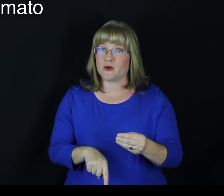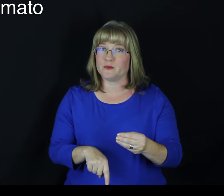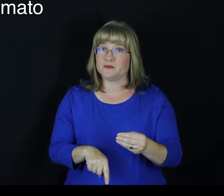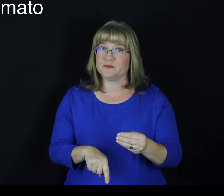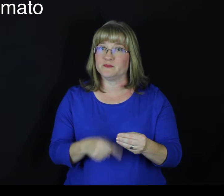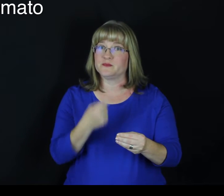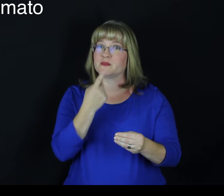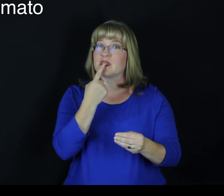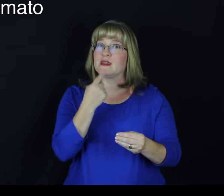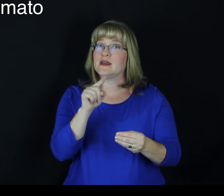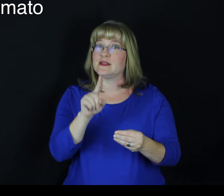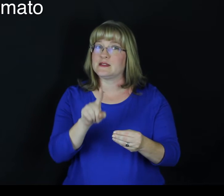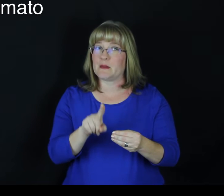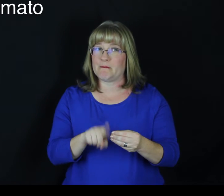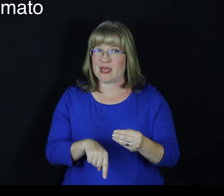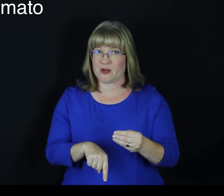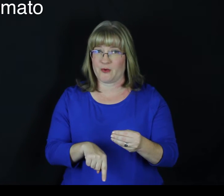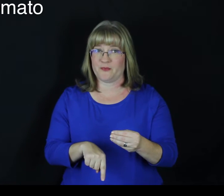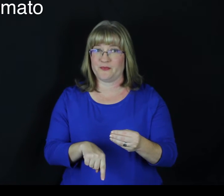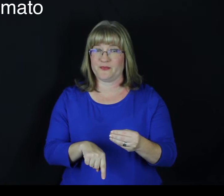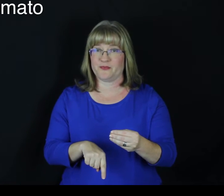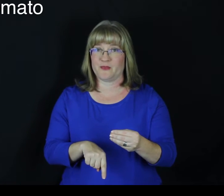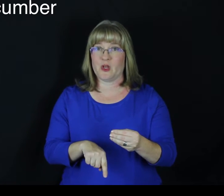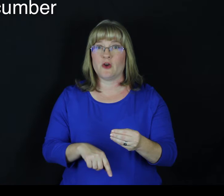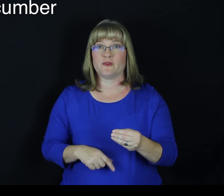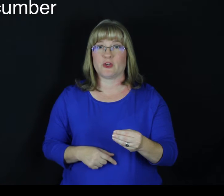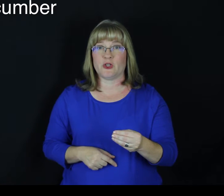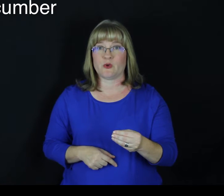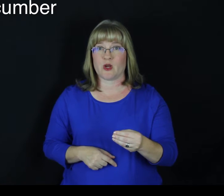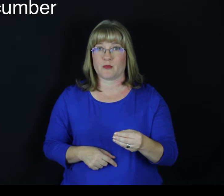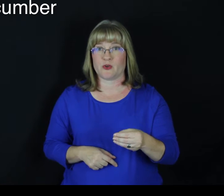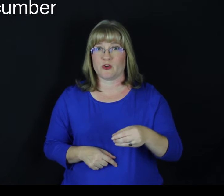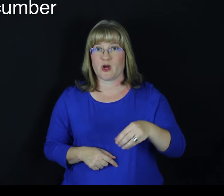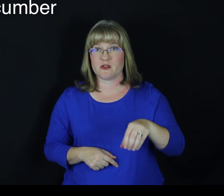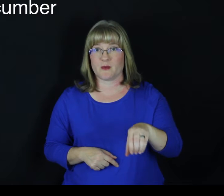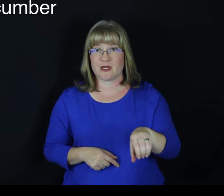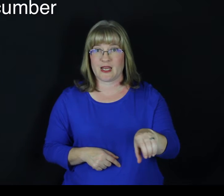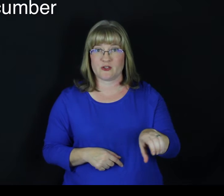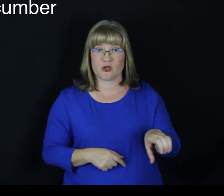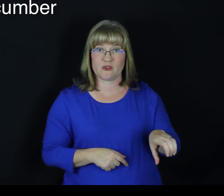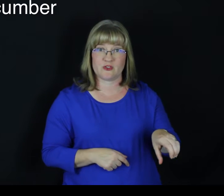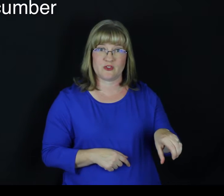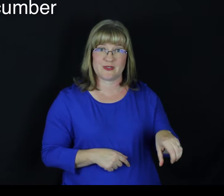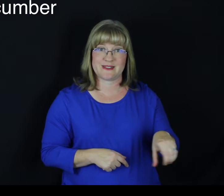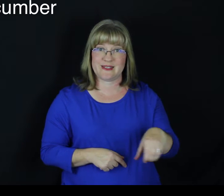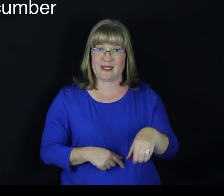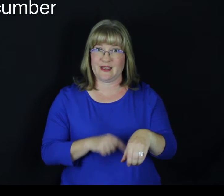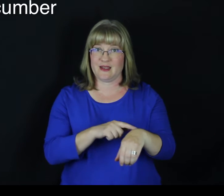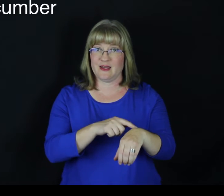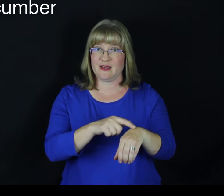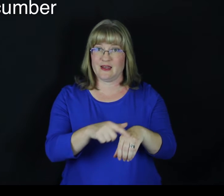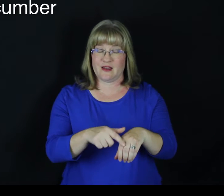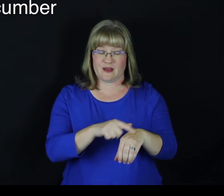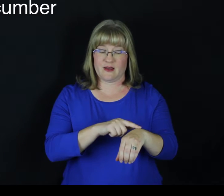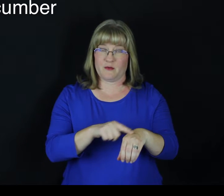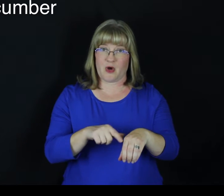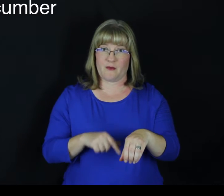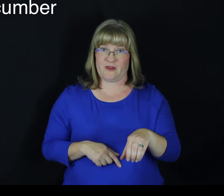Tomato. Tomato. For cucumber, your non-dominant hand turns into a C, palm